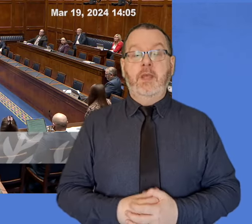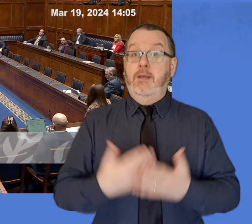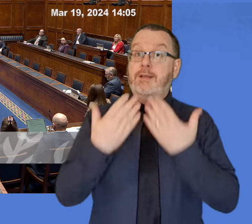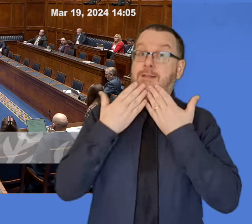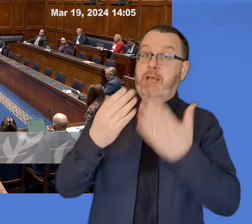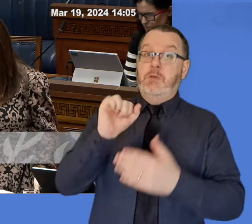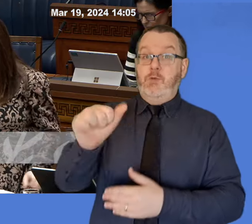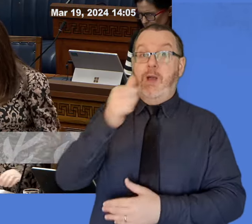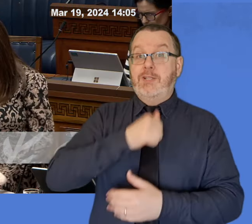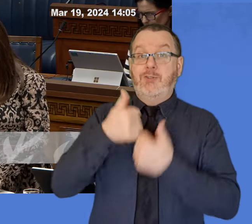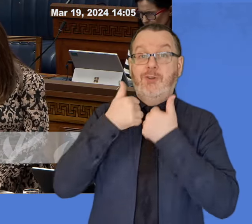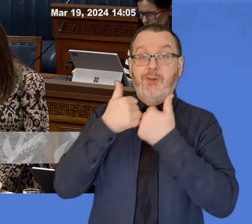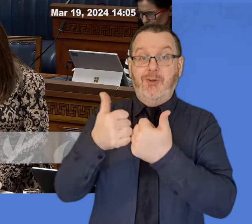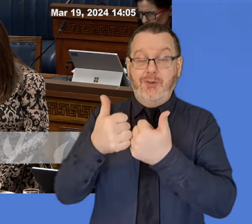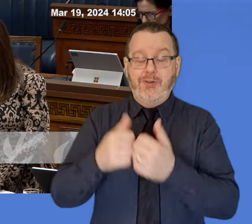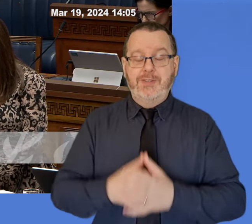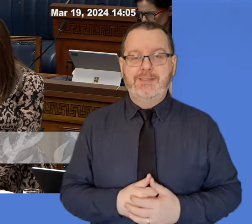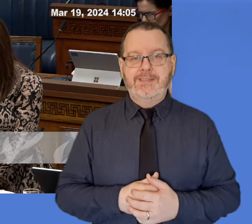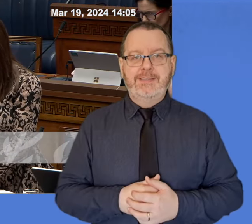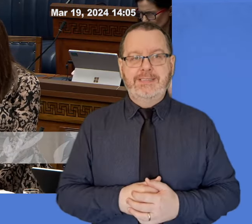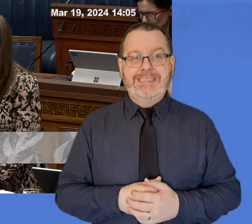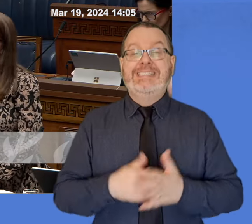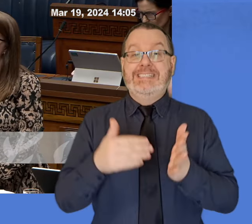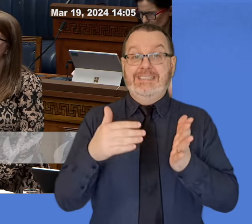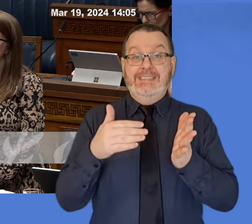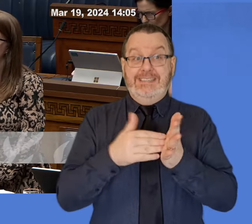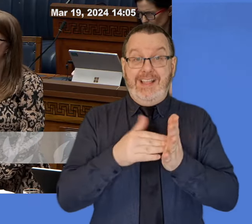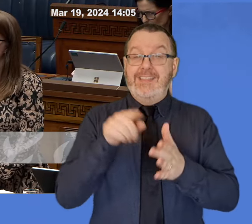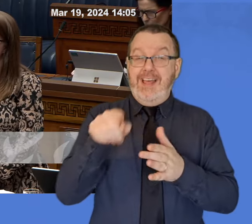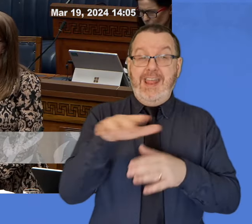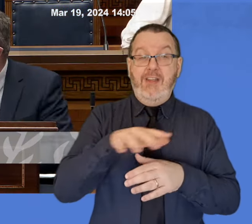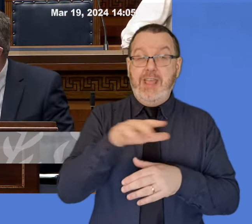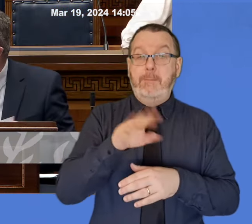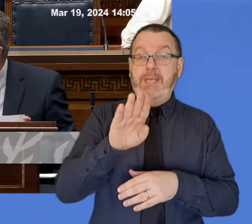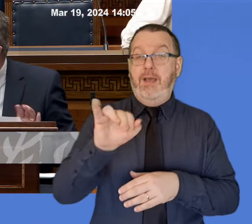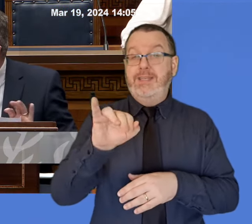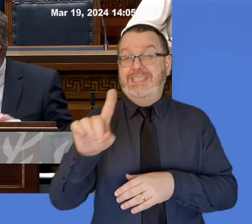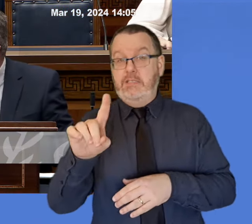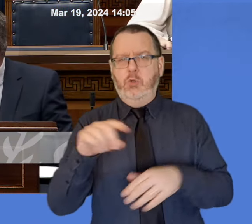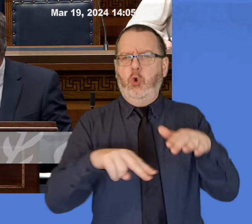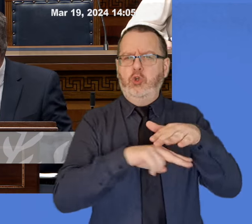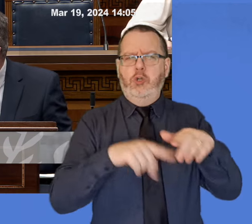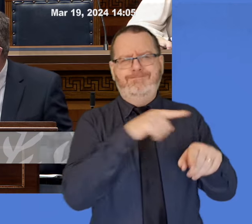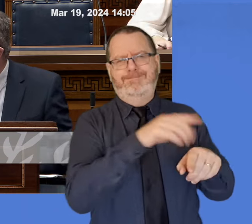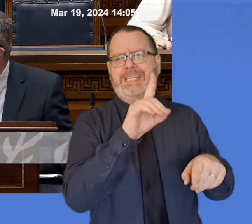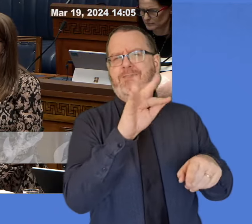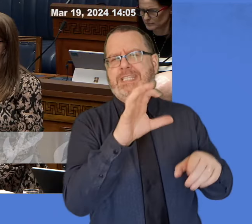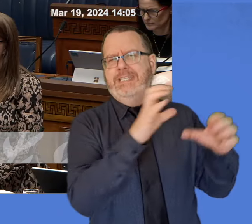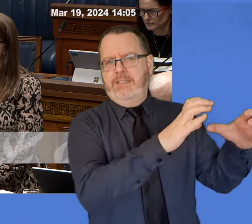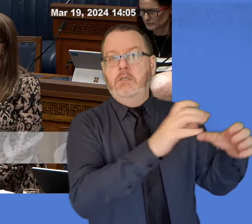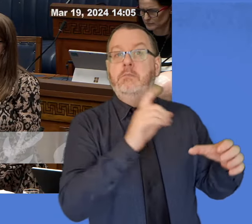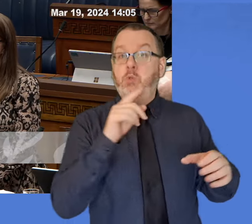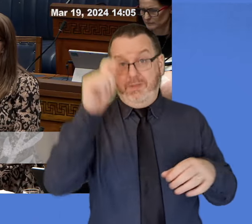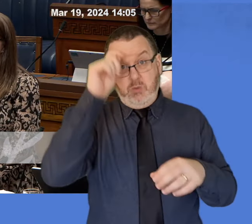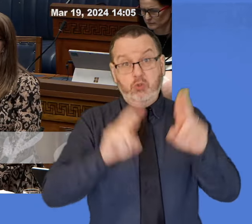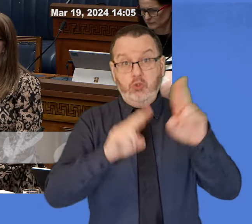thus far. And whilst I recognise that business improvement districts fall under the Department of Communities, would you agree that working hand in hand with the